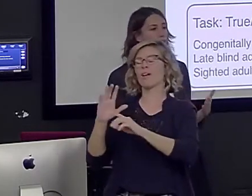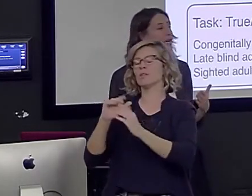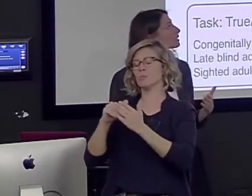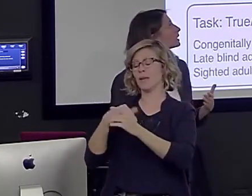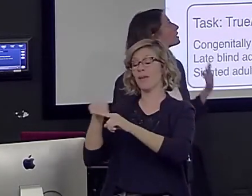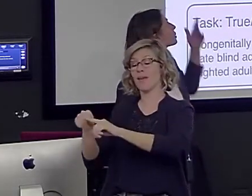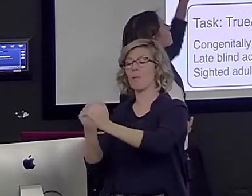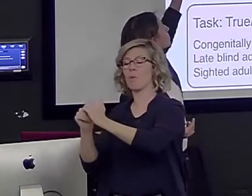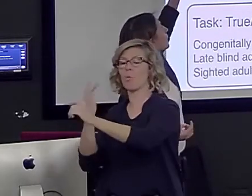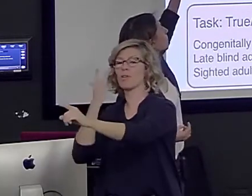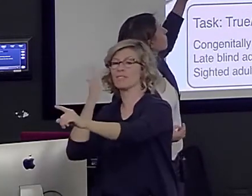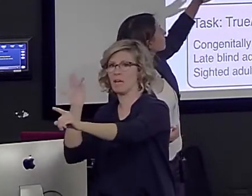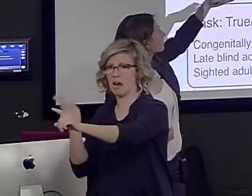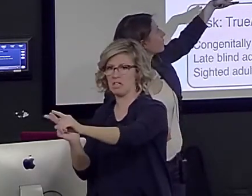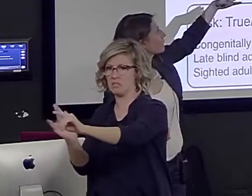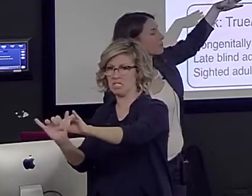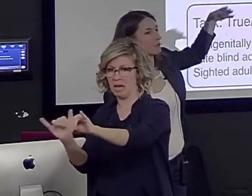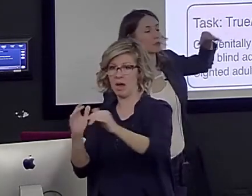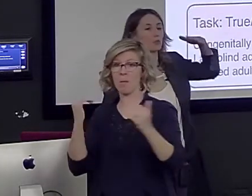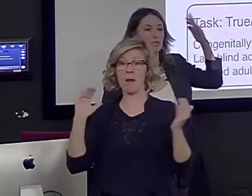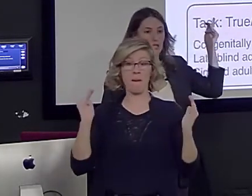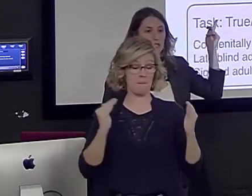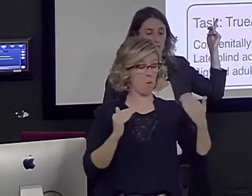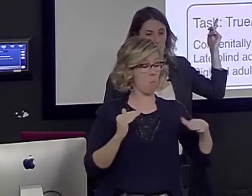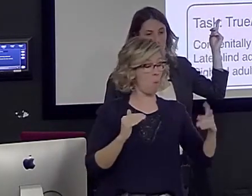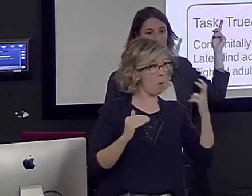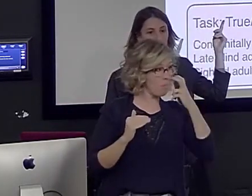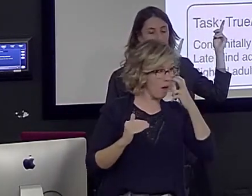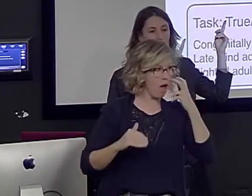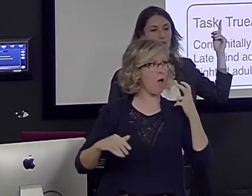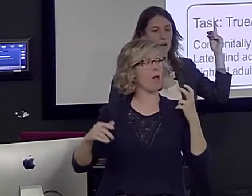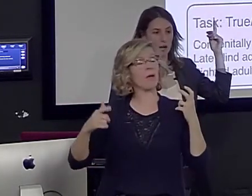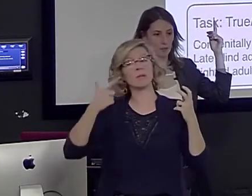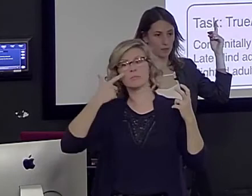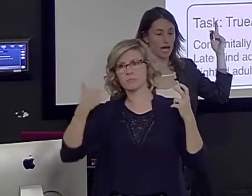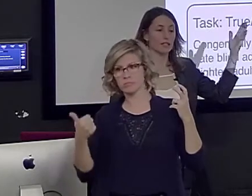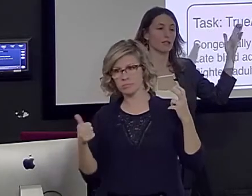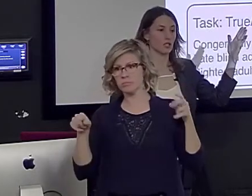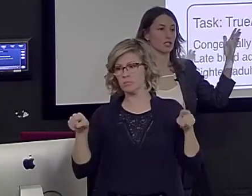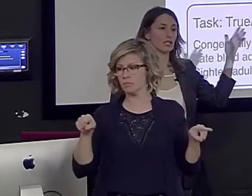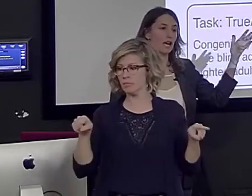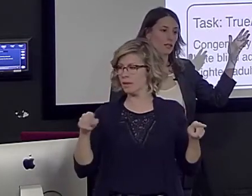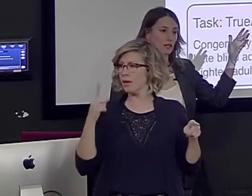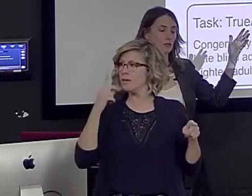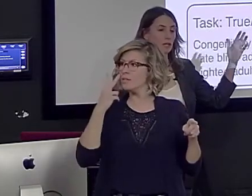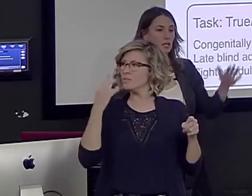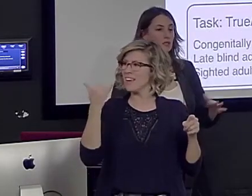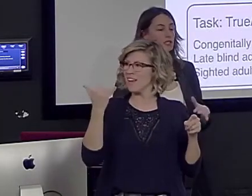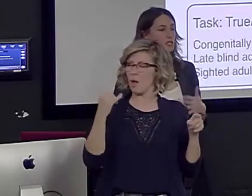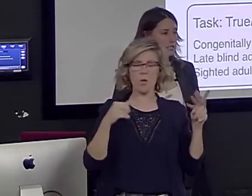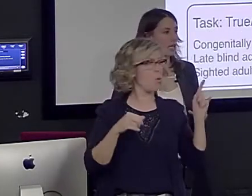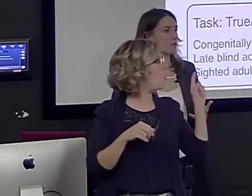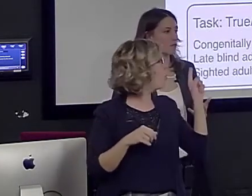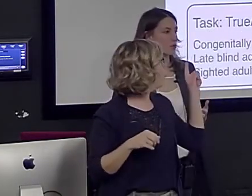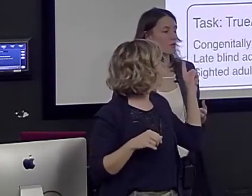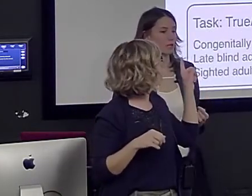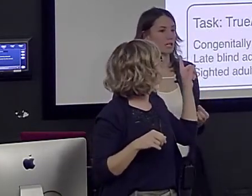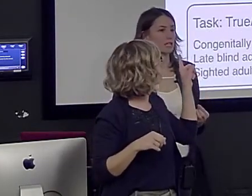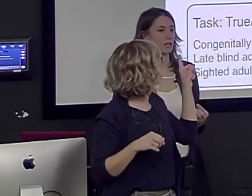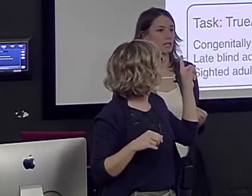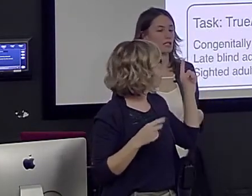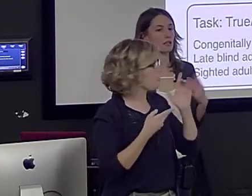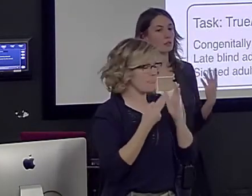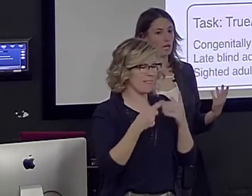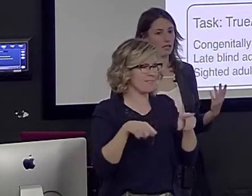compare directly congenitally blind people to late blind people, you see the activation in yellow, which is the same visual